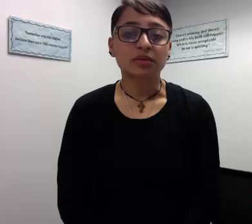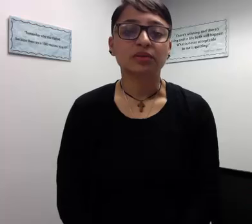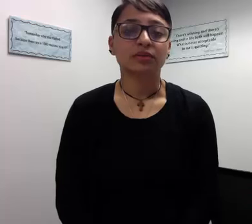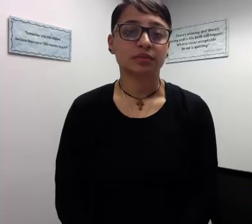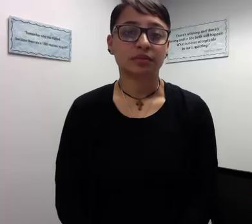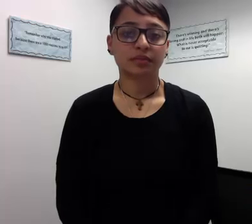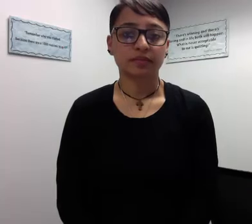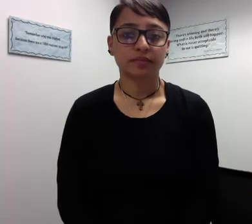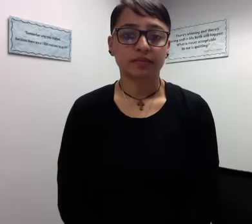well.